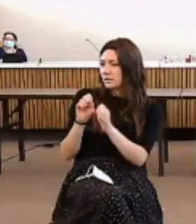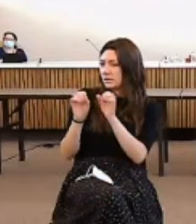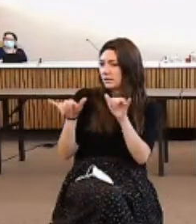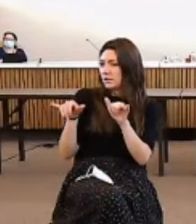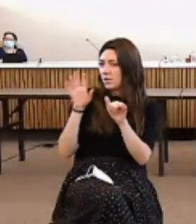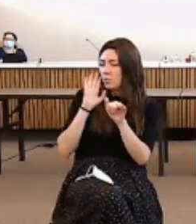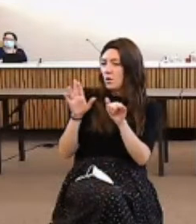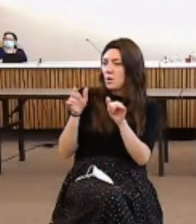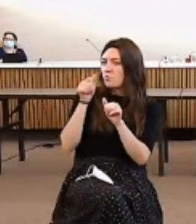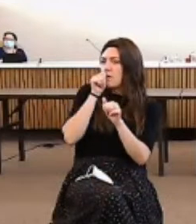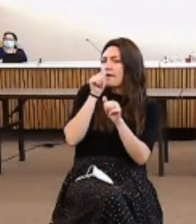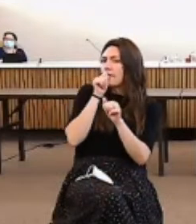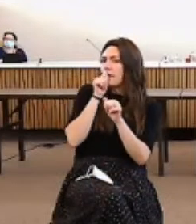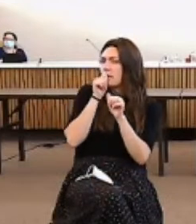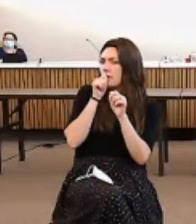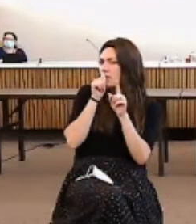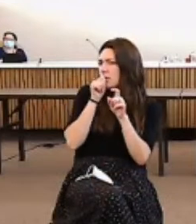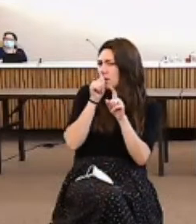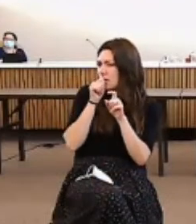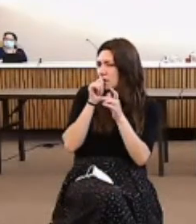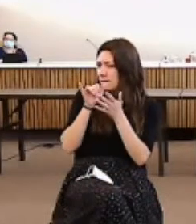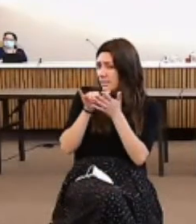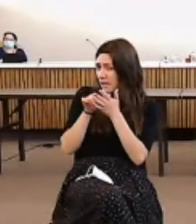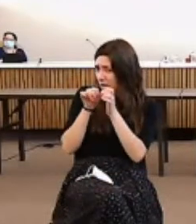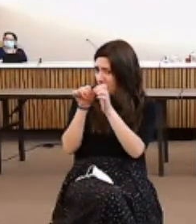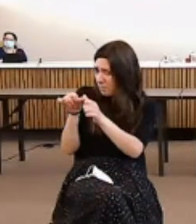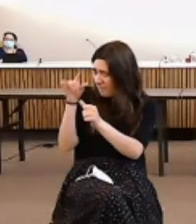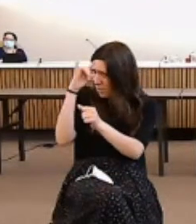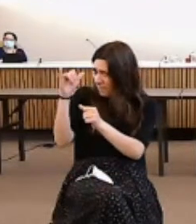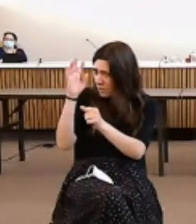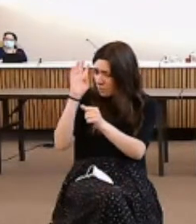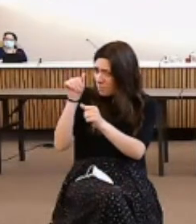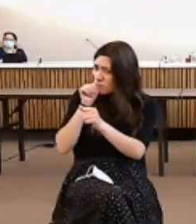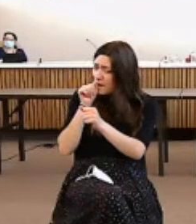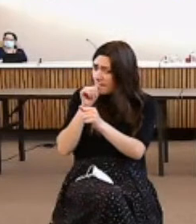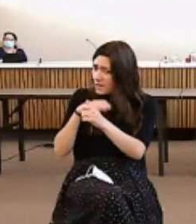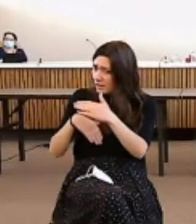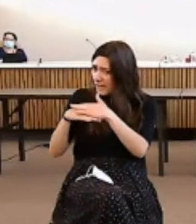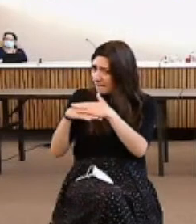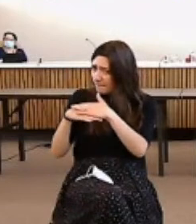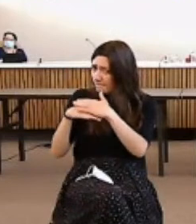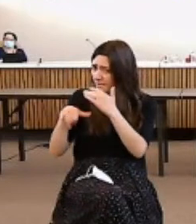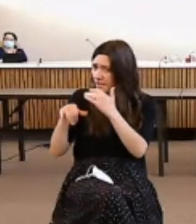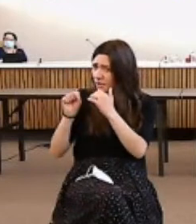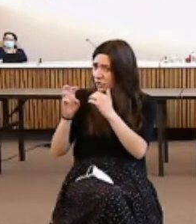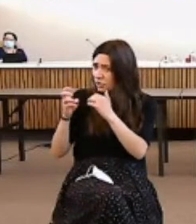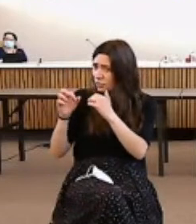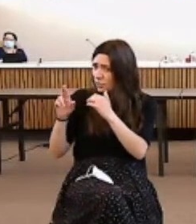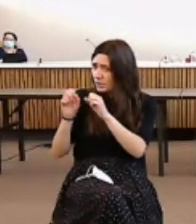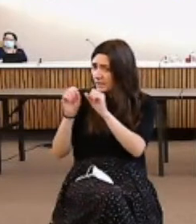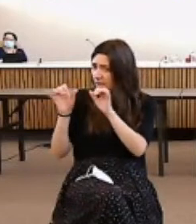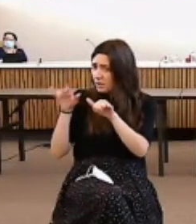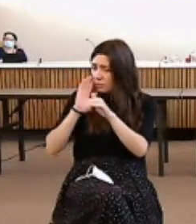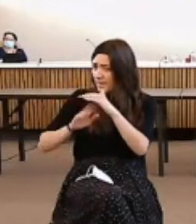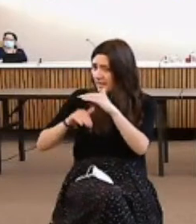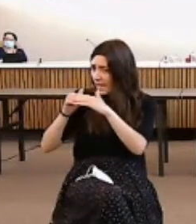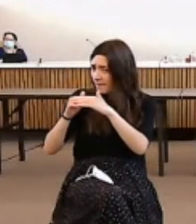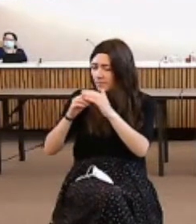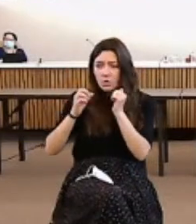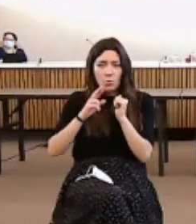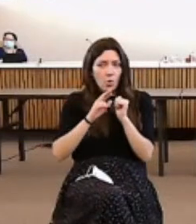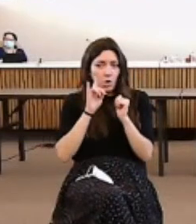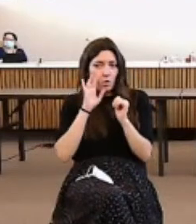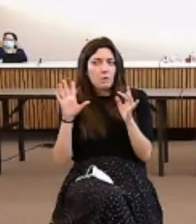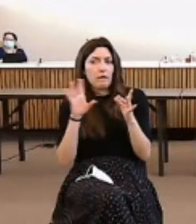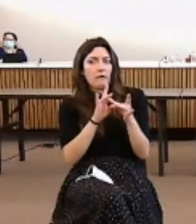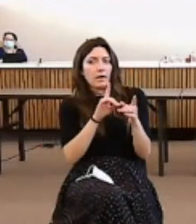now as put together for the community, or are you saying that you're going to cap the sewer system pretty much semi-permanently